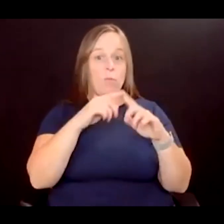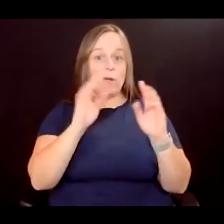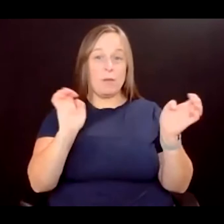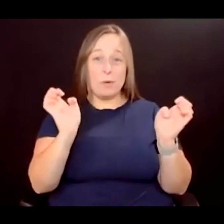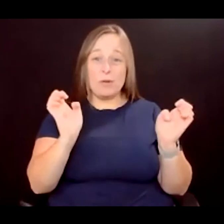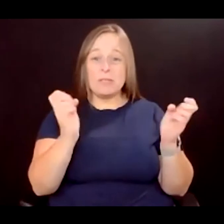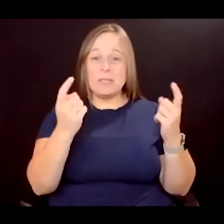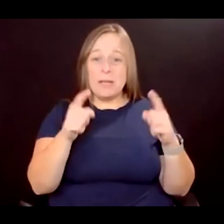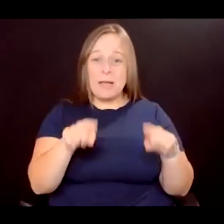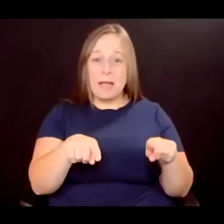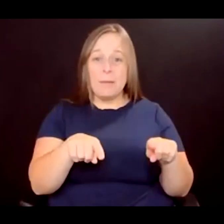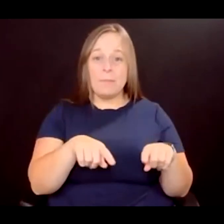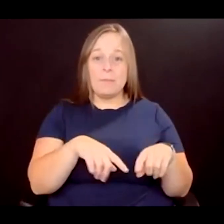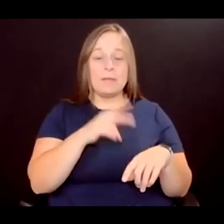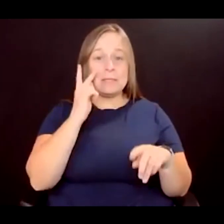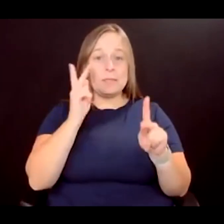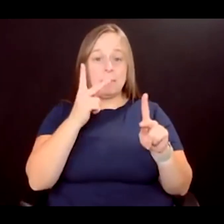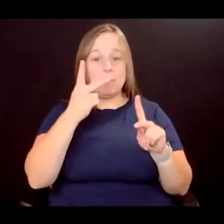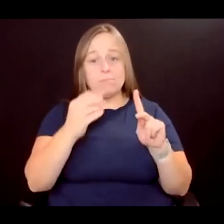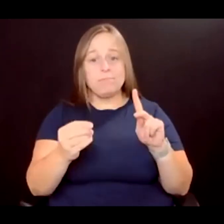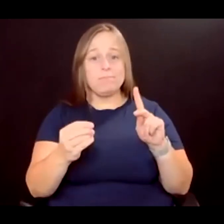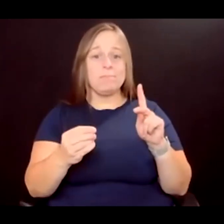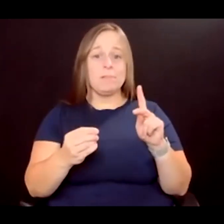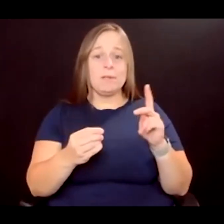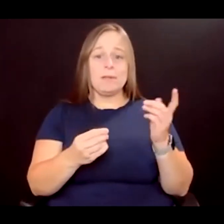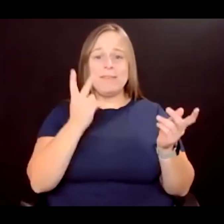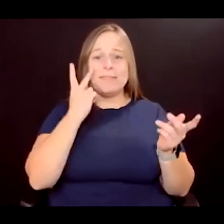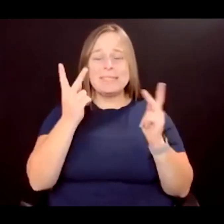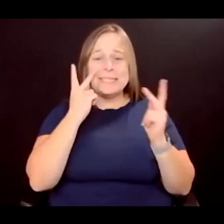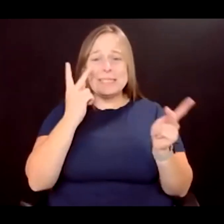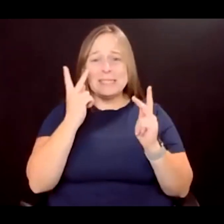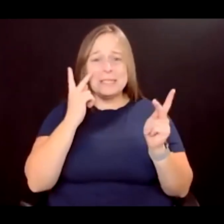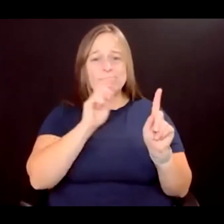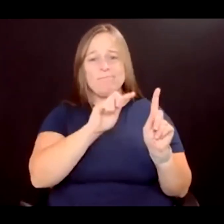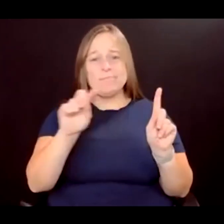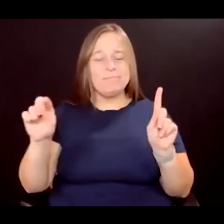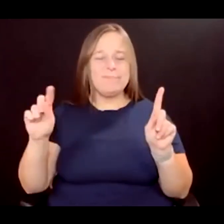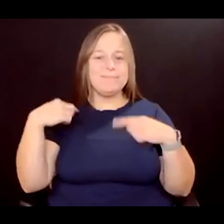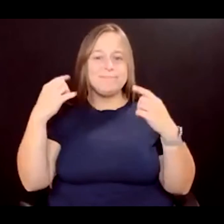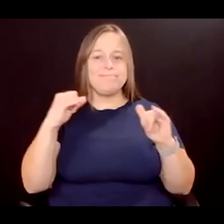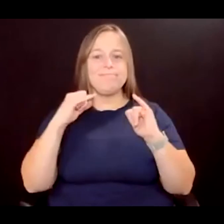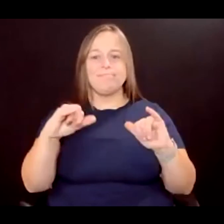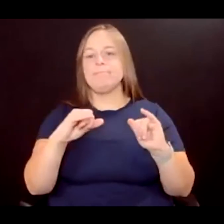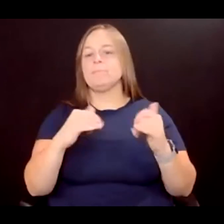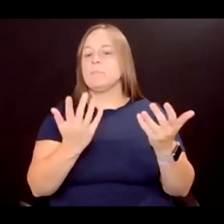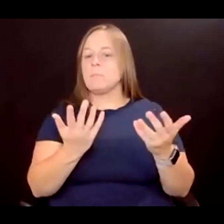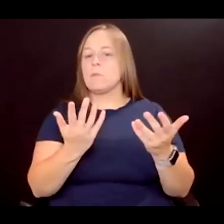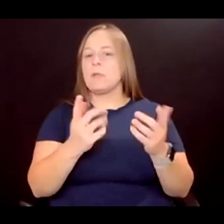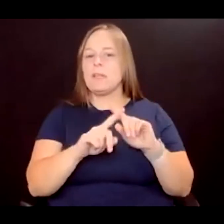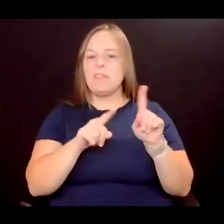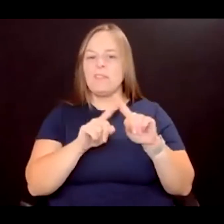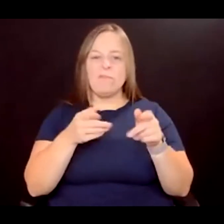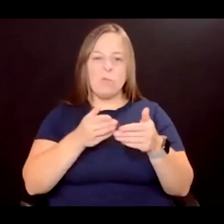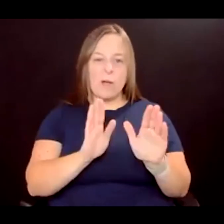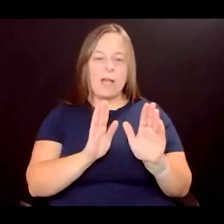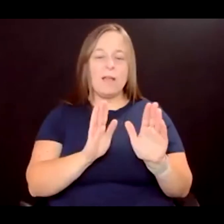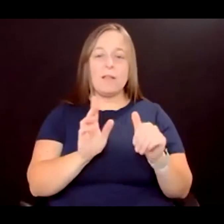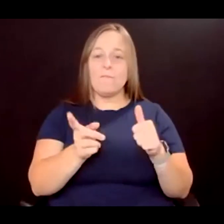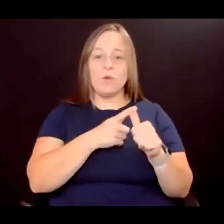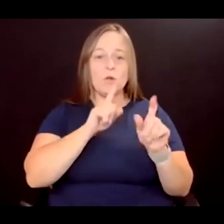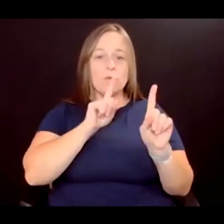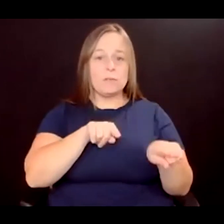emergency preparedness in view of recent flood disasters. Are first responders prepared? And I'm going to take